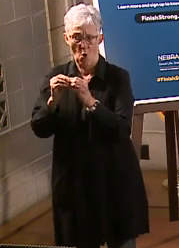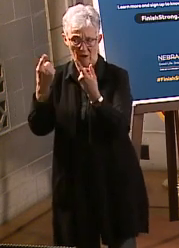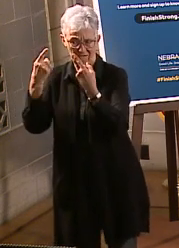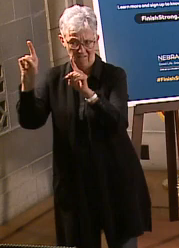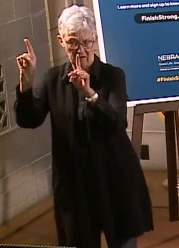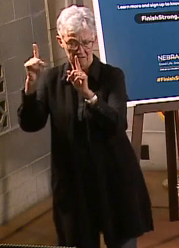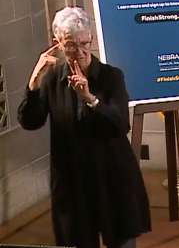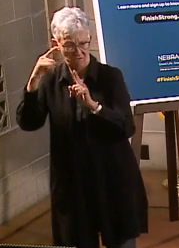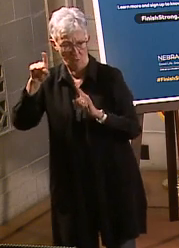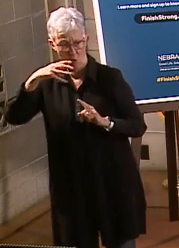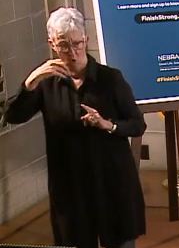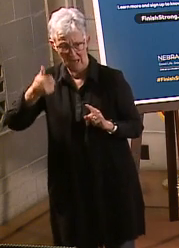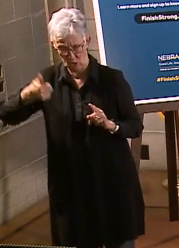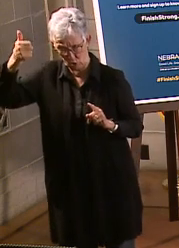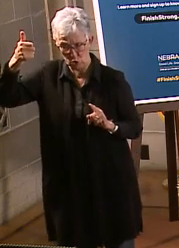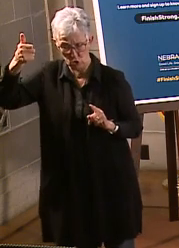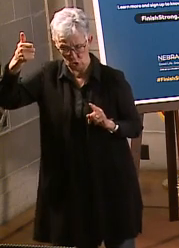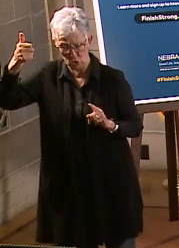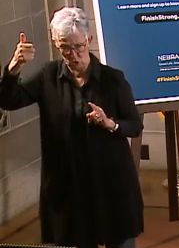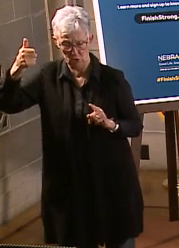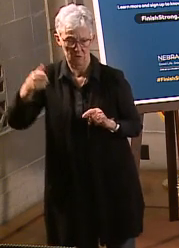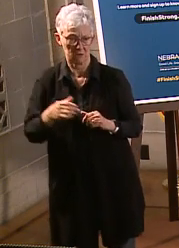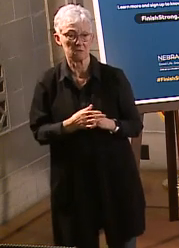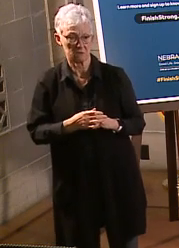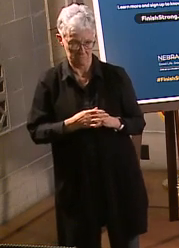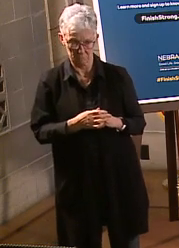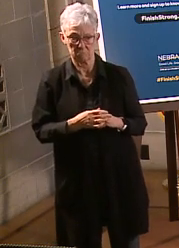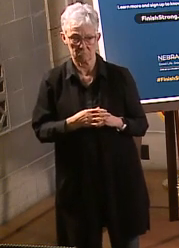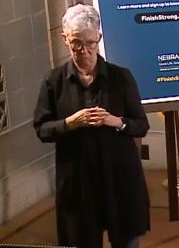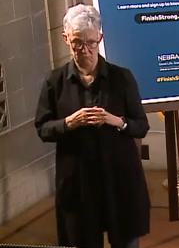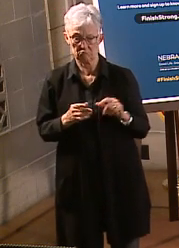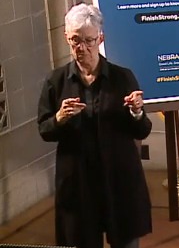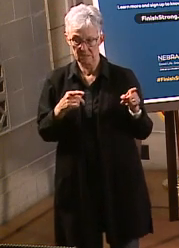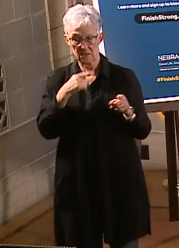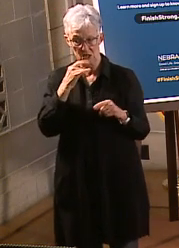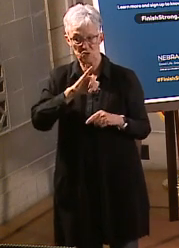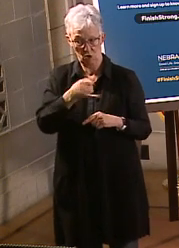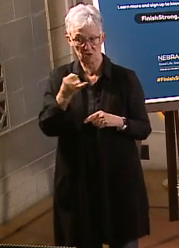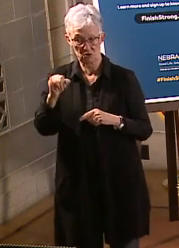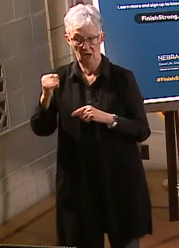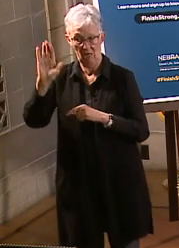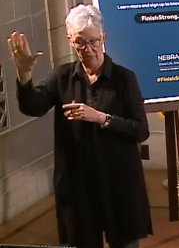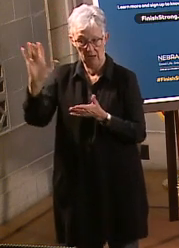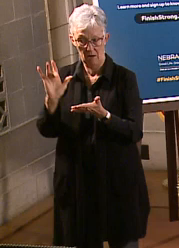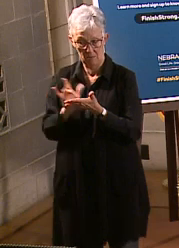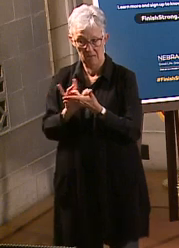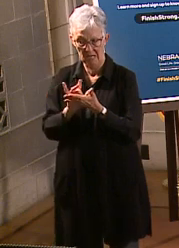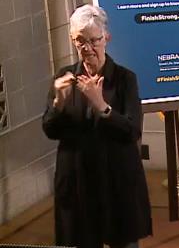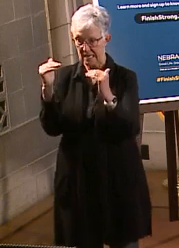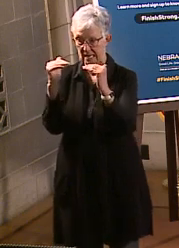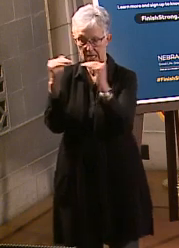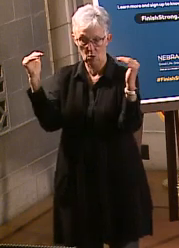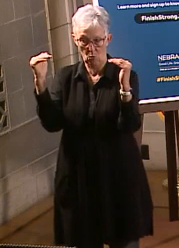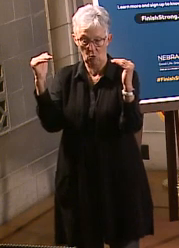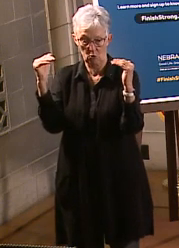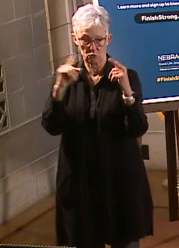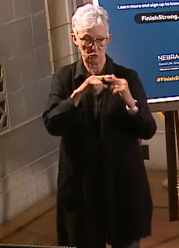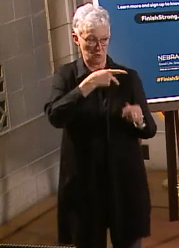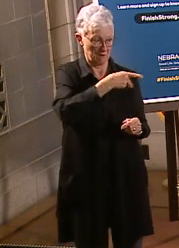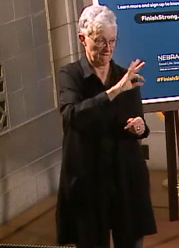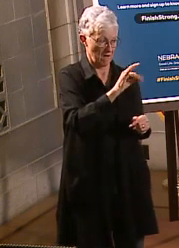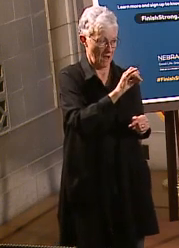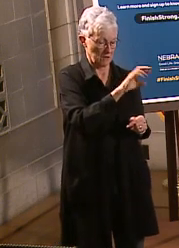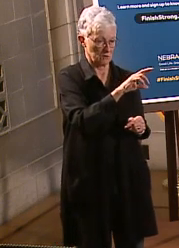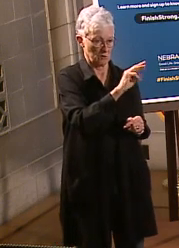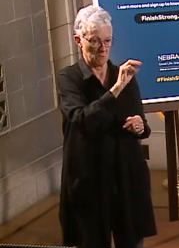the Johnson & Johnson vaccine is just as effective, if not more effective, in the 65 and year older crowd, or in the older,